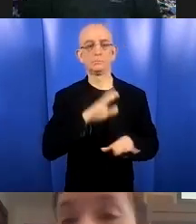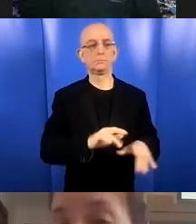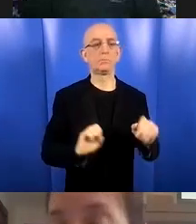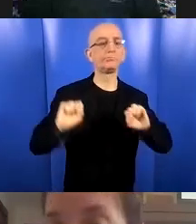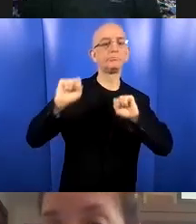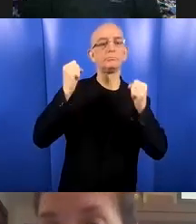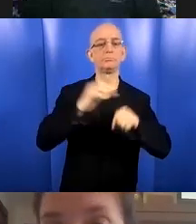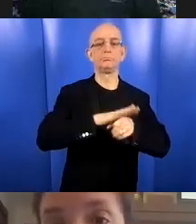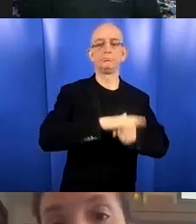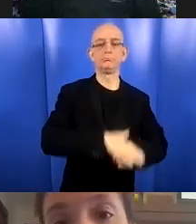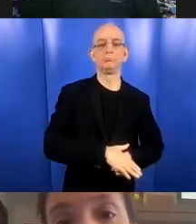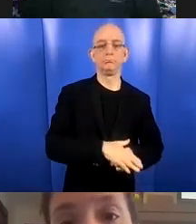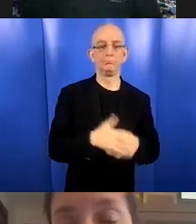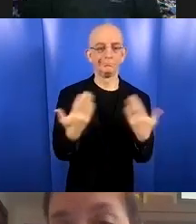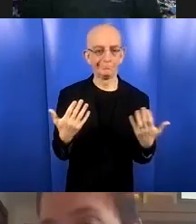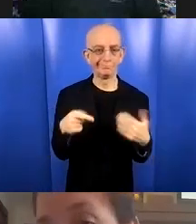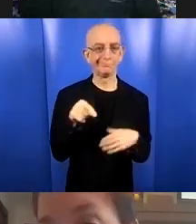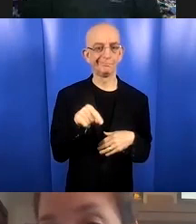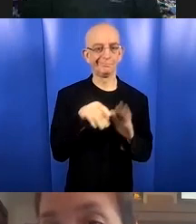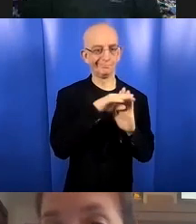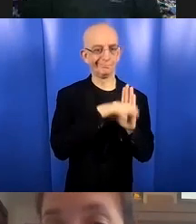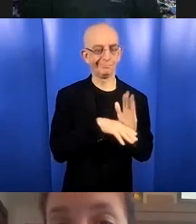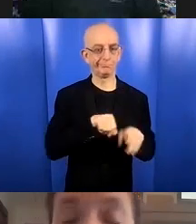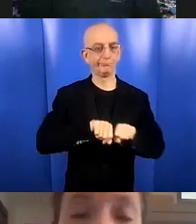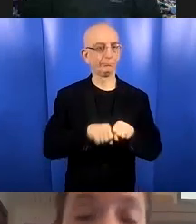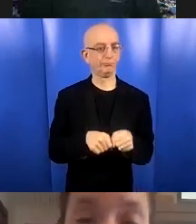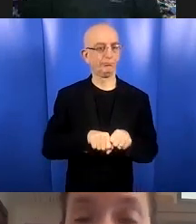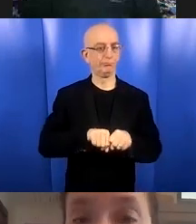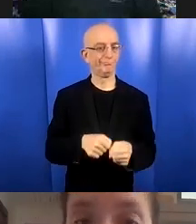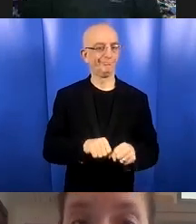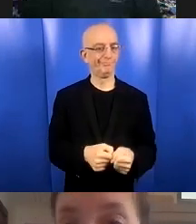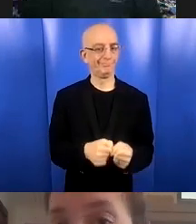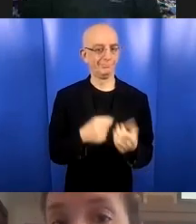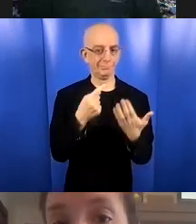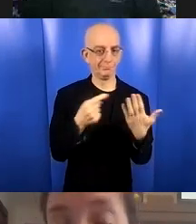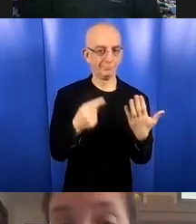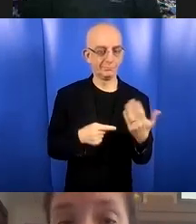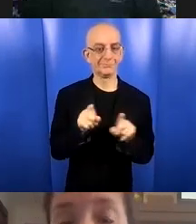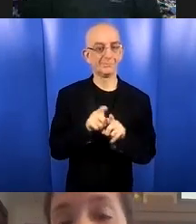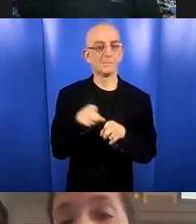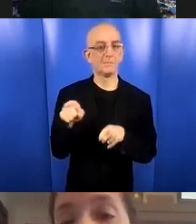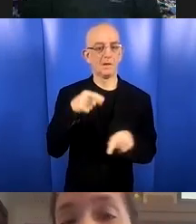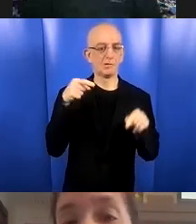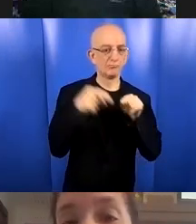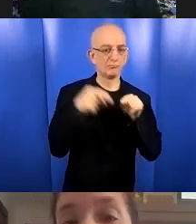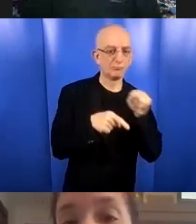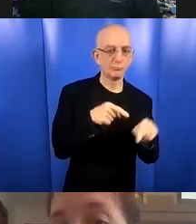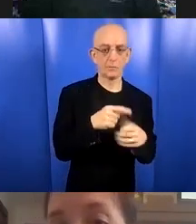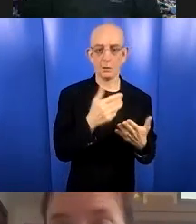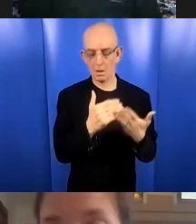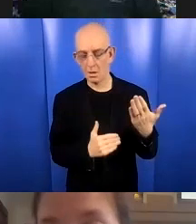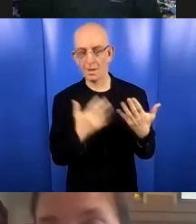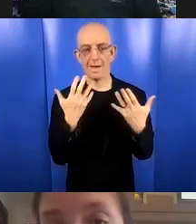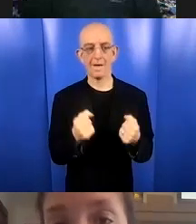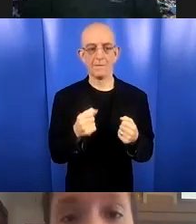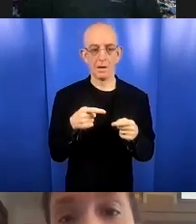instance, harassment and intimidation, which are tactics often used to silence activists and journalists and others speaking